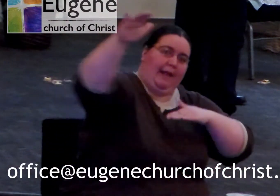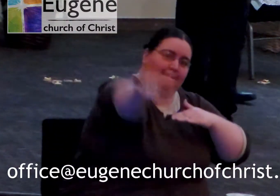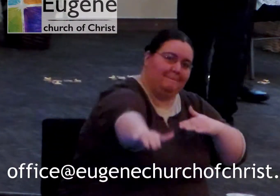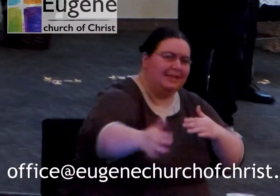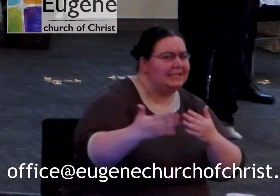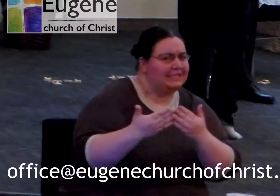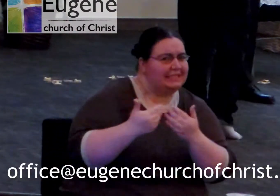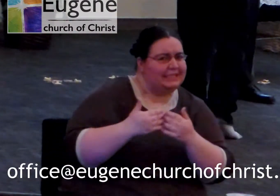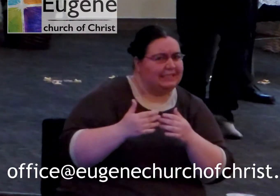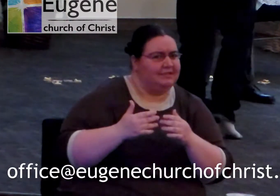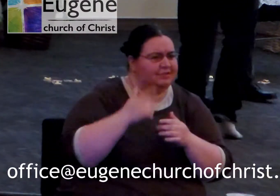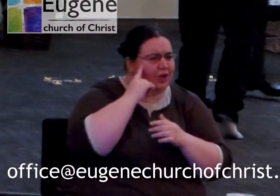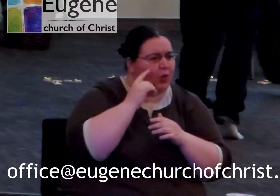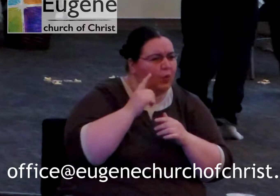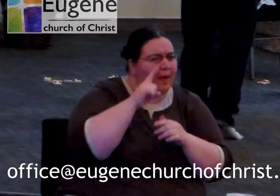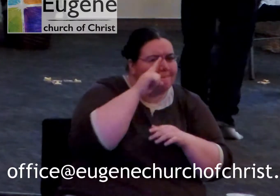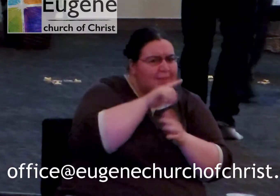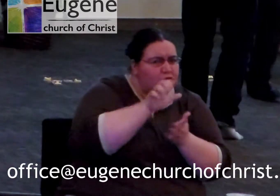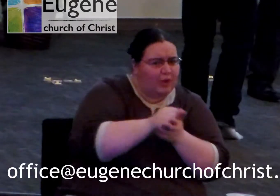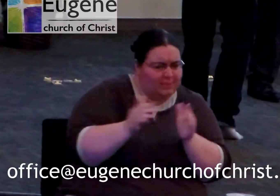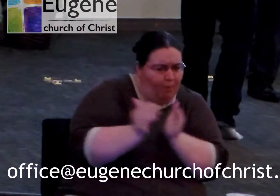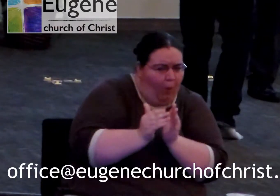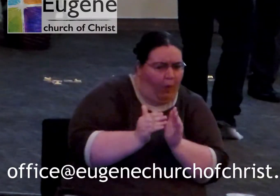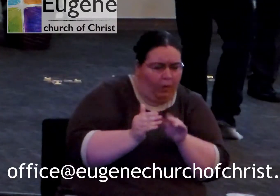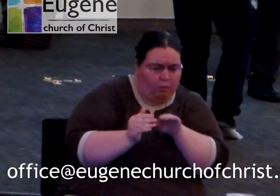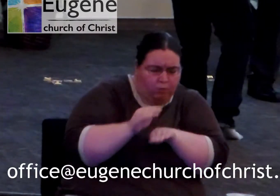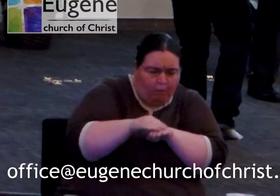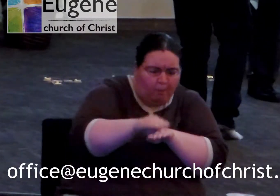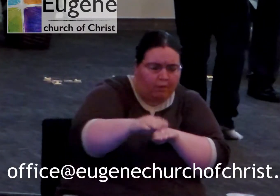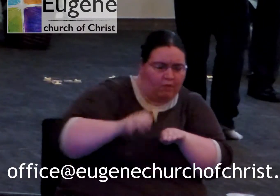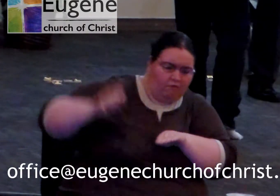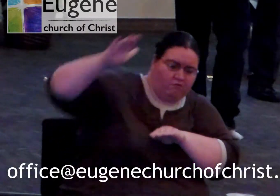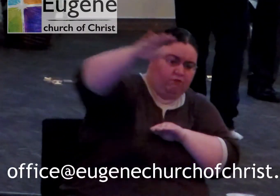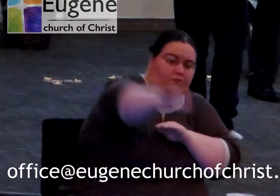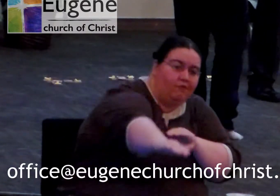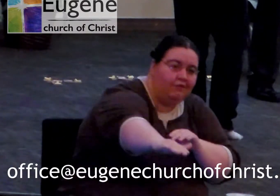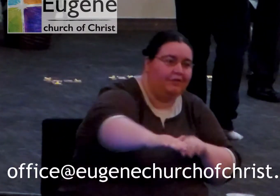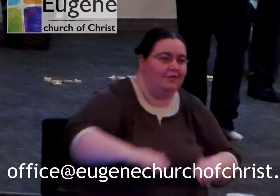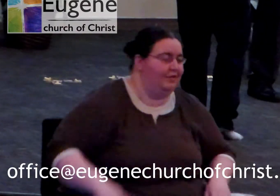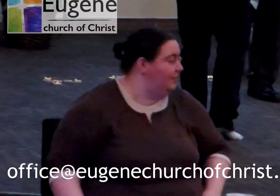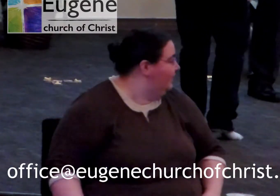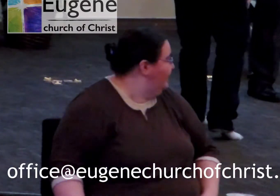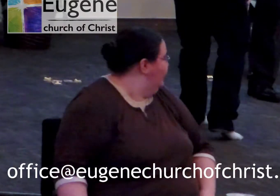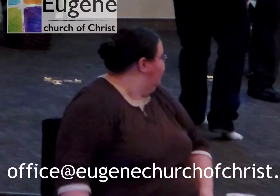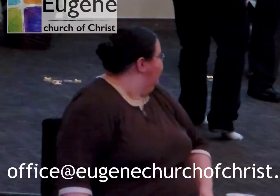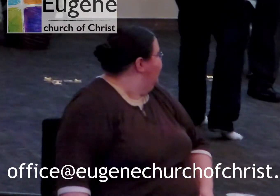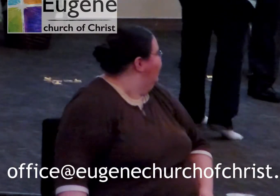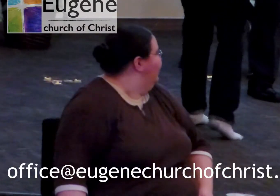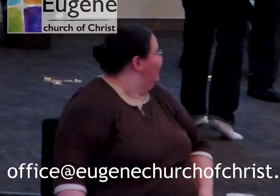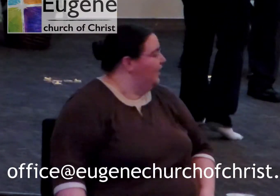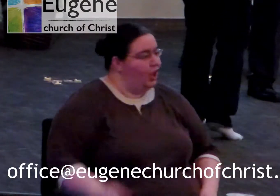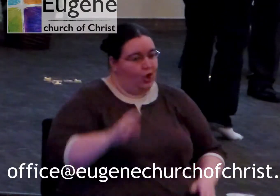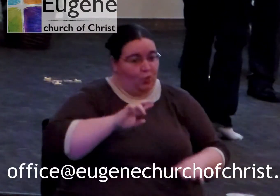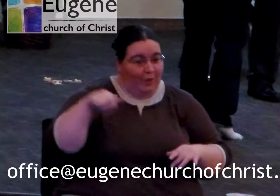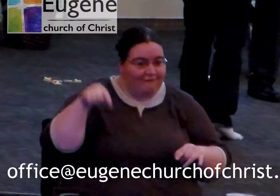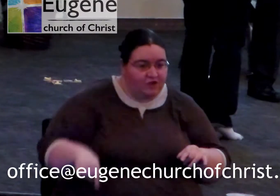so don't touch me, though. Okay, so the right, okay, say the right foot and go, let's say 2